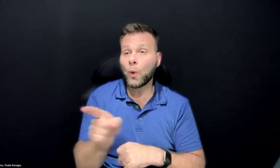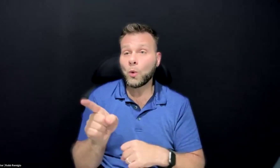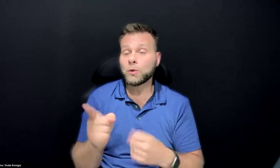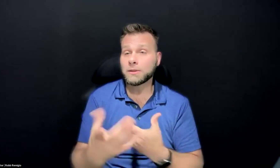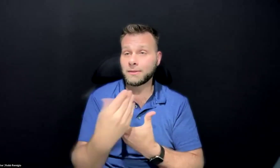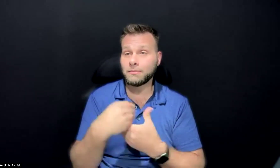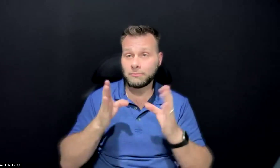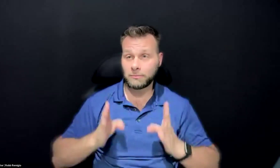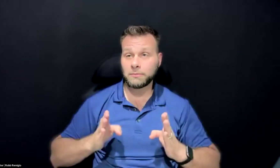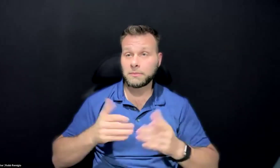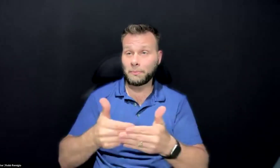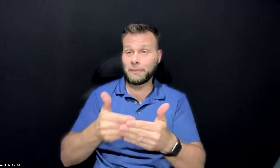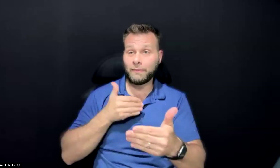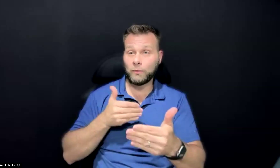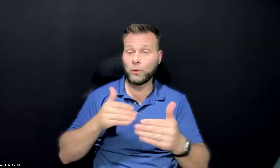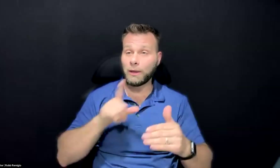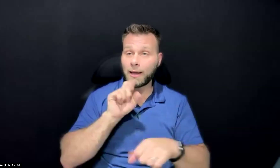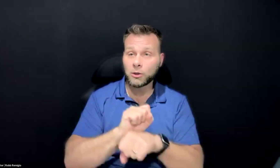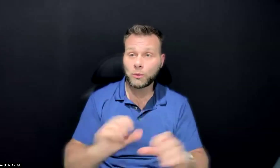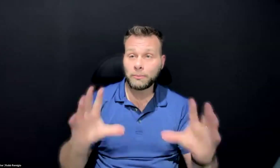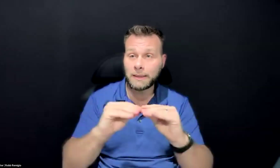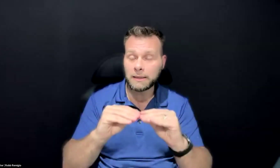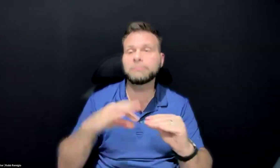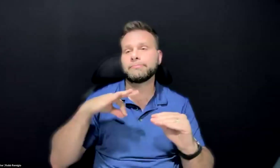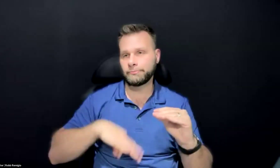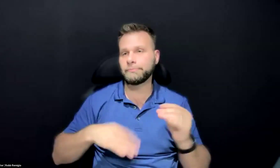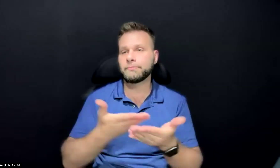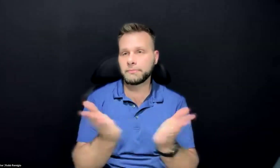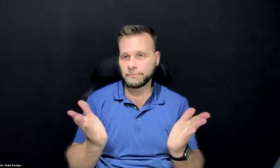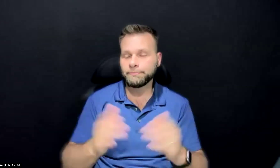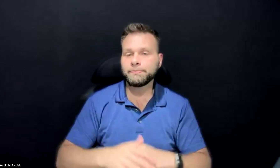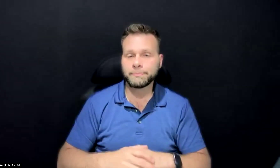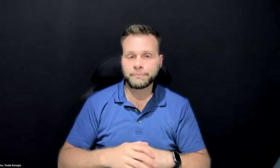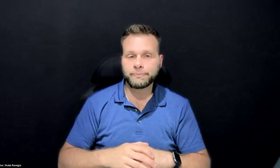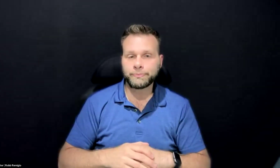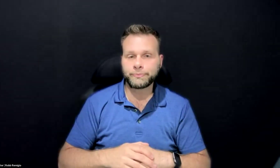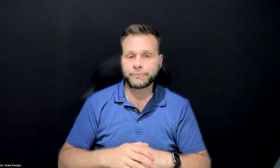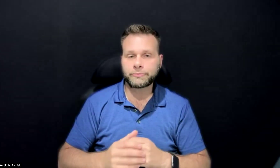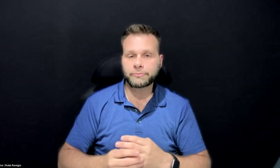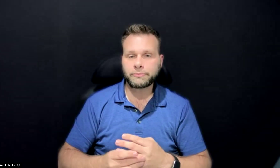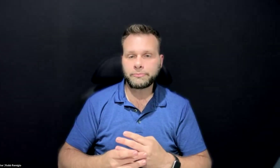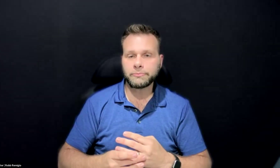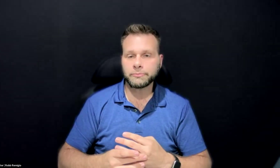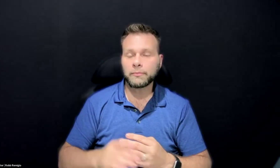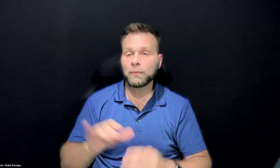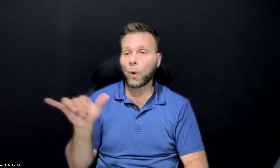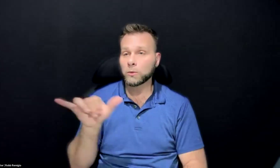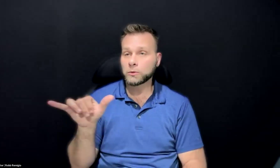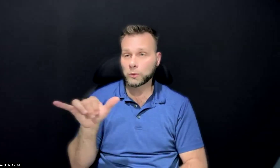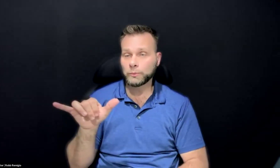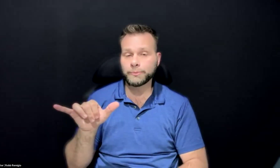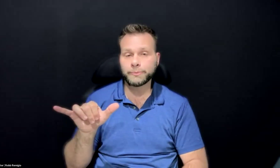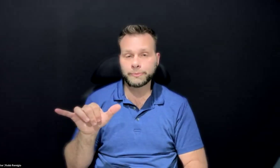attendees, participants ahead of time. That's good. And I also find that in general,